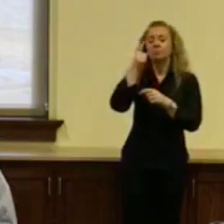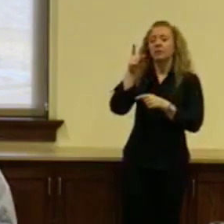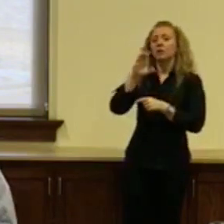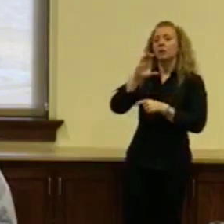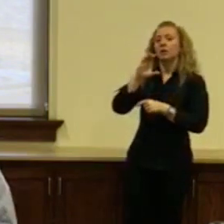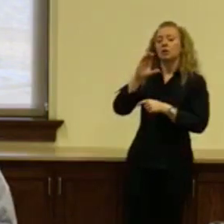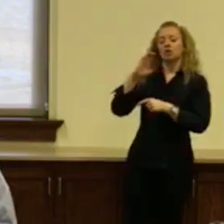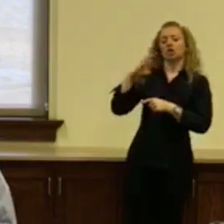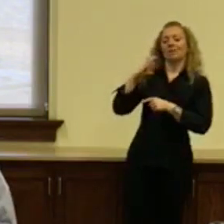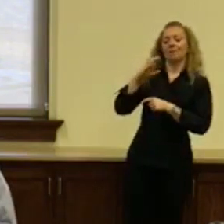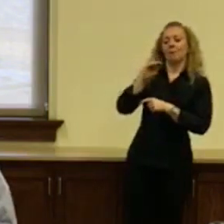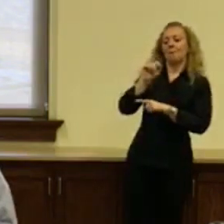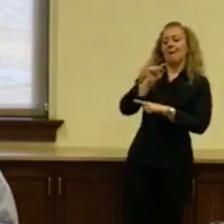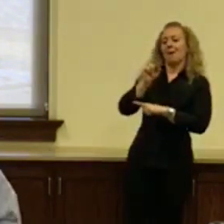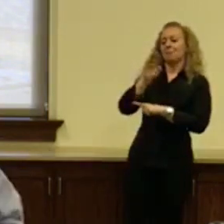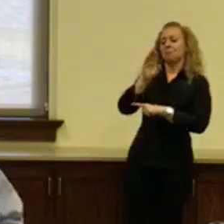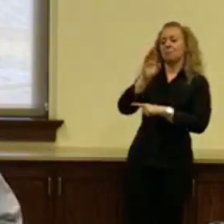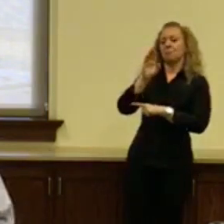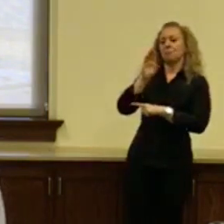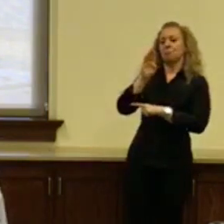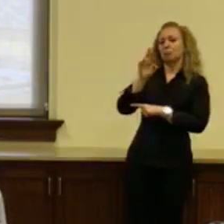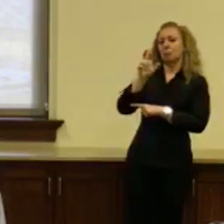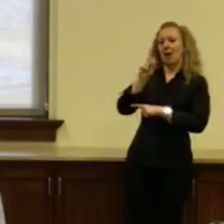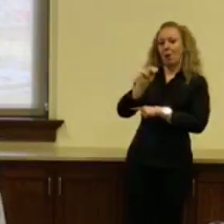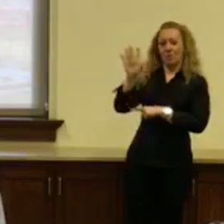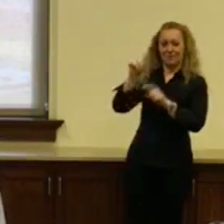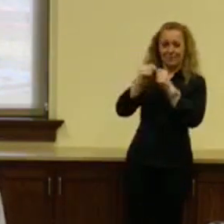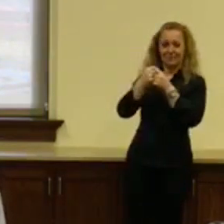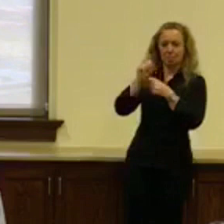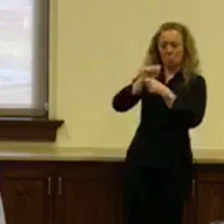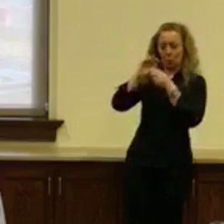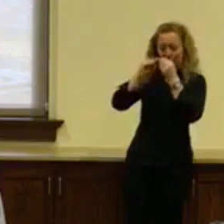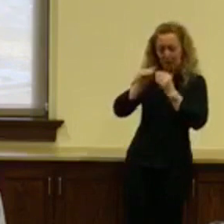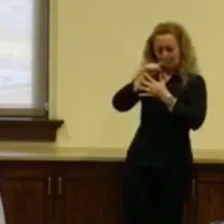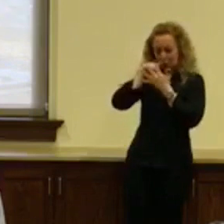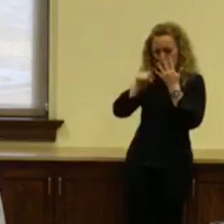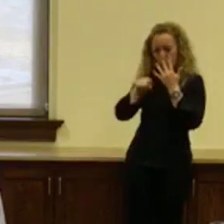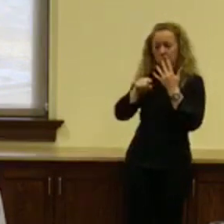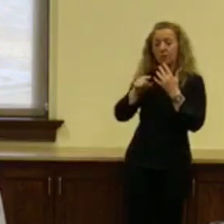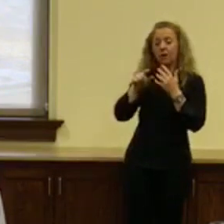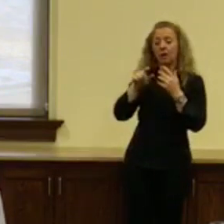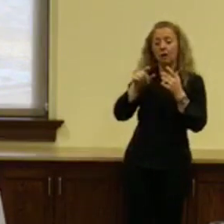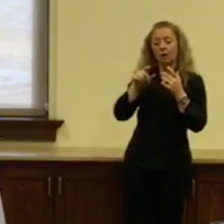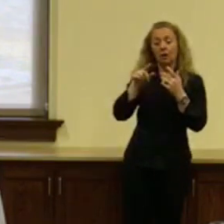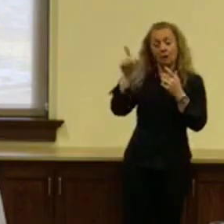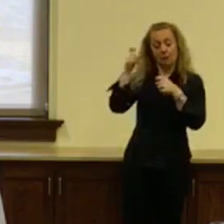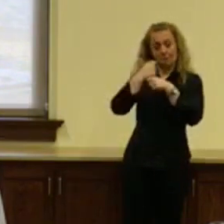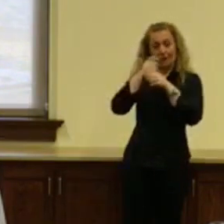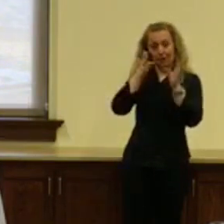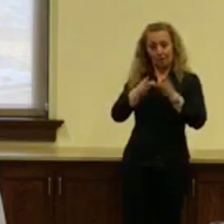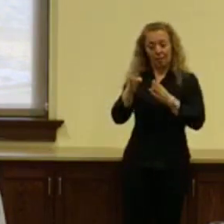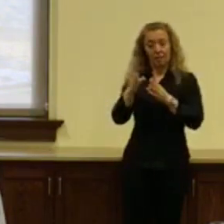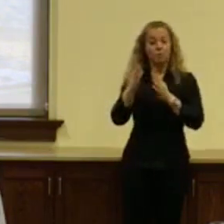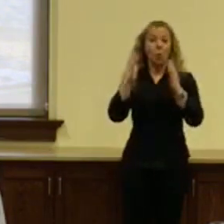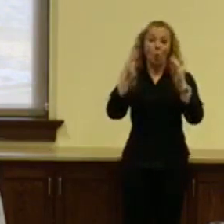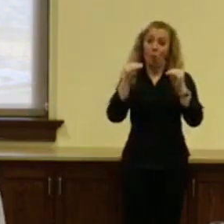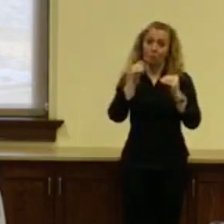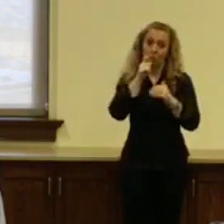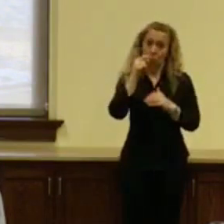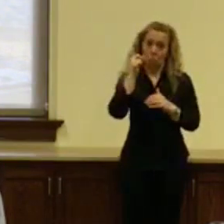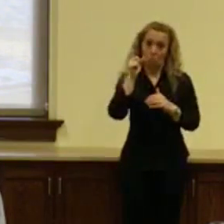team are working through that, and as Dr. Bogan said, they're making the plans that hopefully we never have to